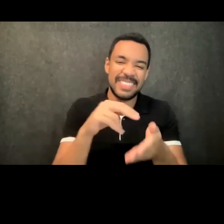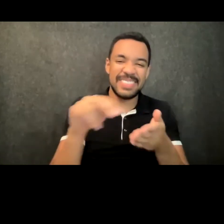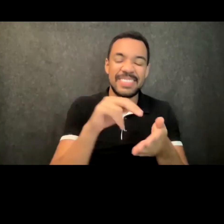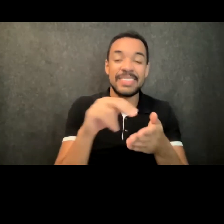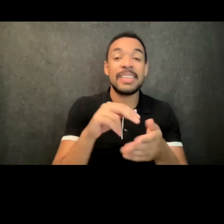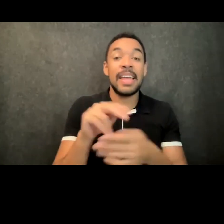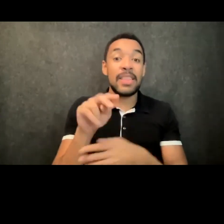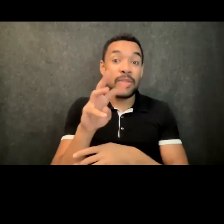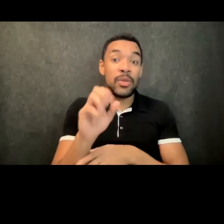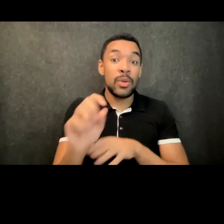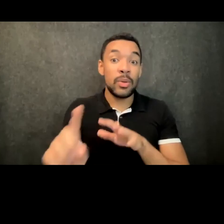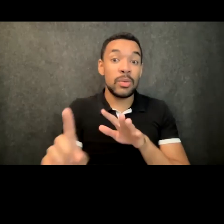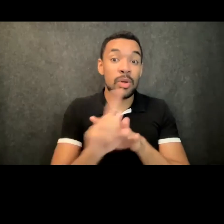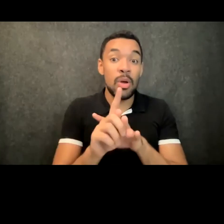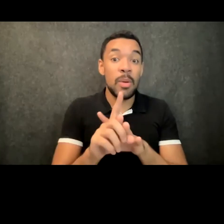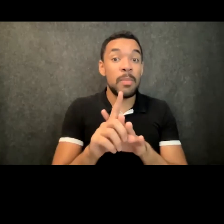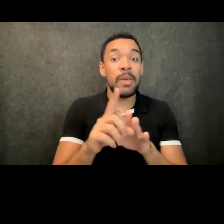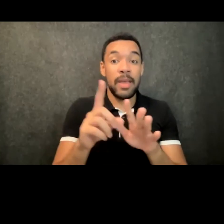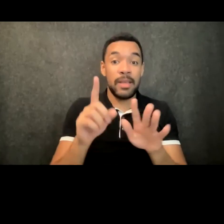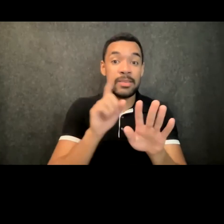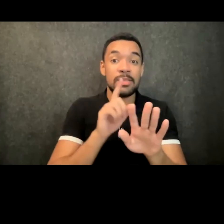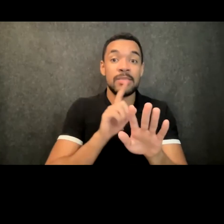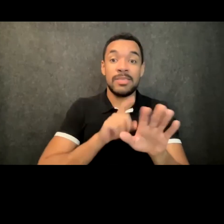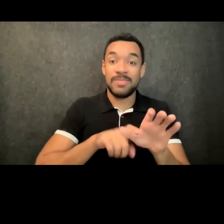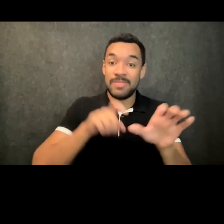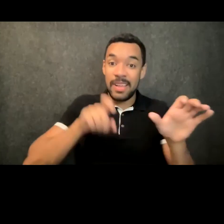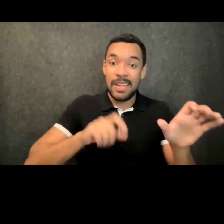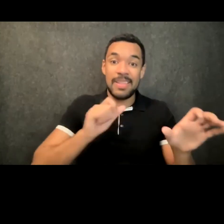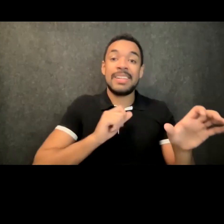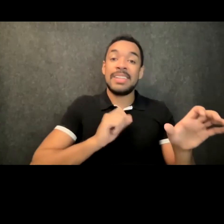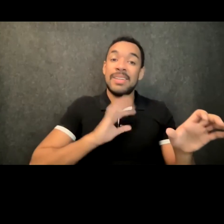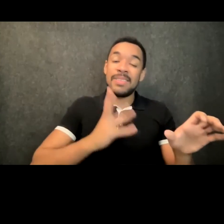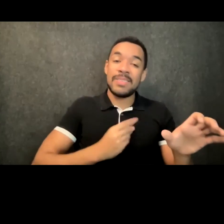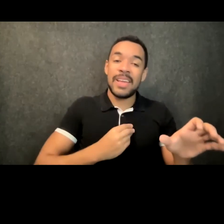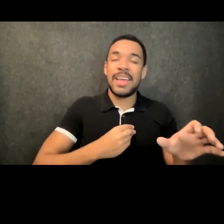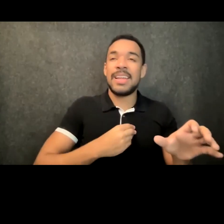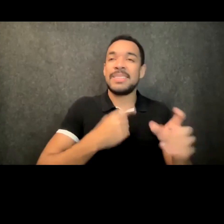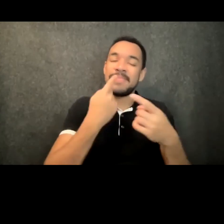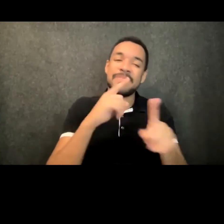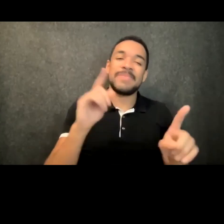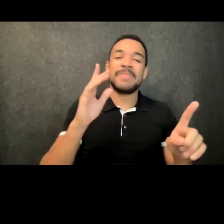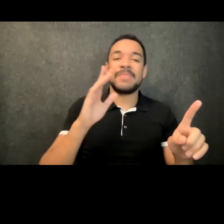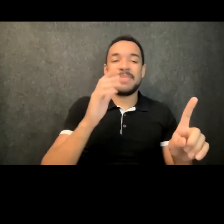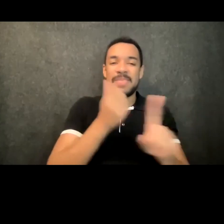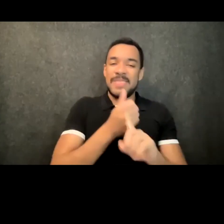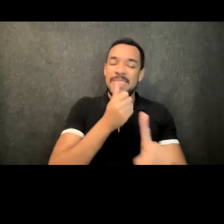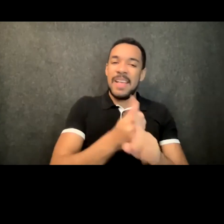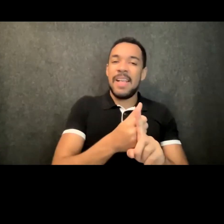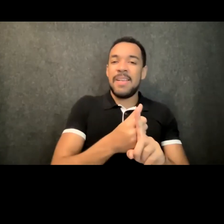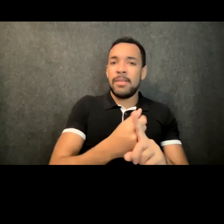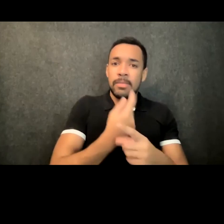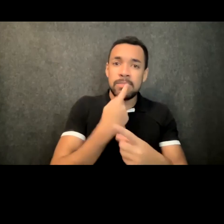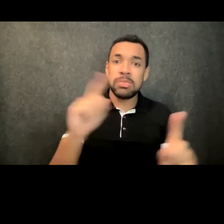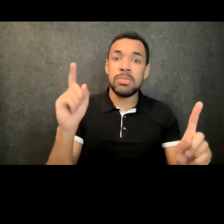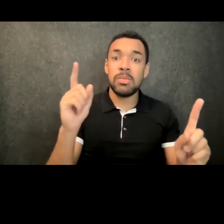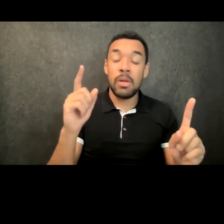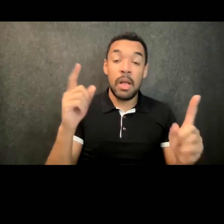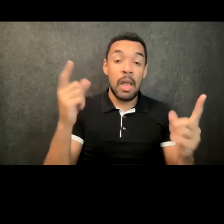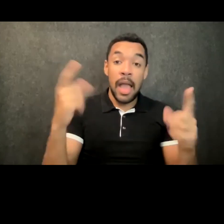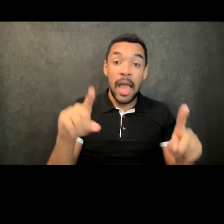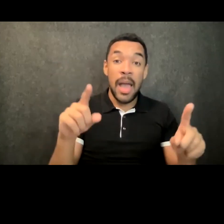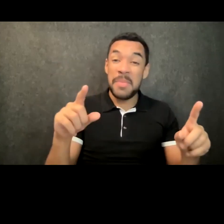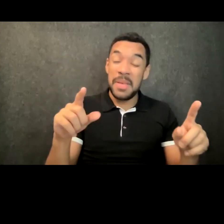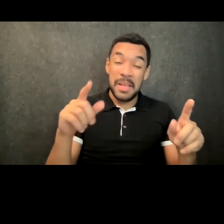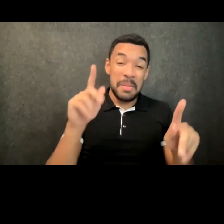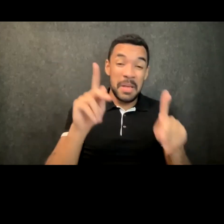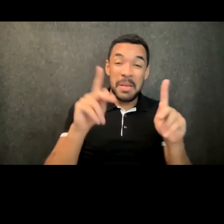full sugar bite in jubilation. The freedom to name herself to thousands gets rejoiced in the rain. She